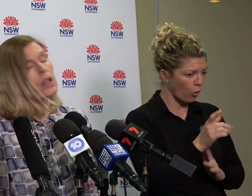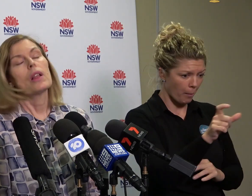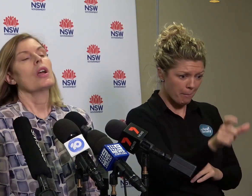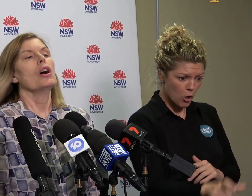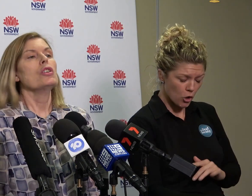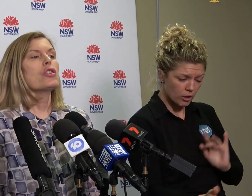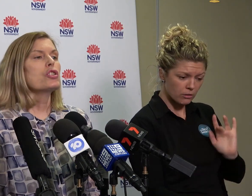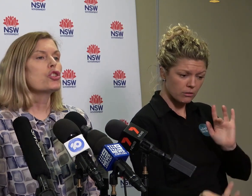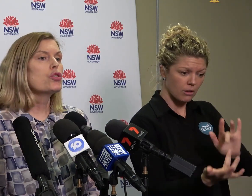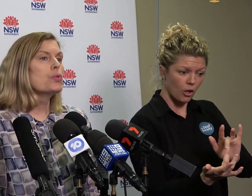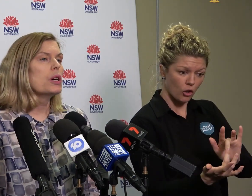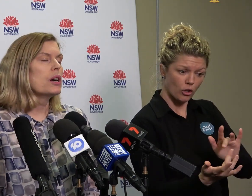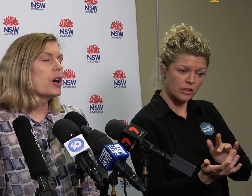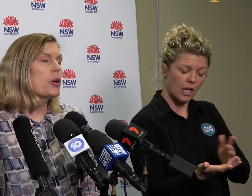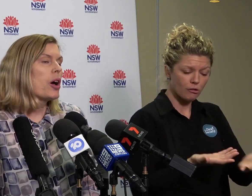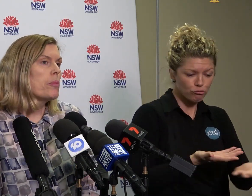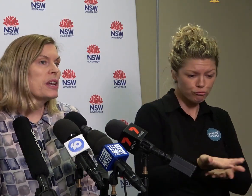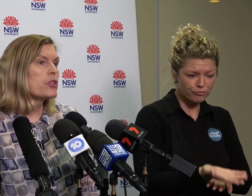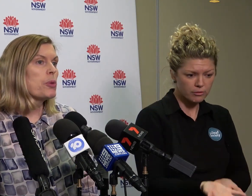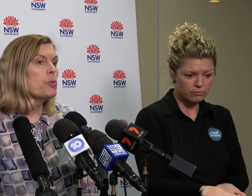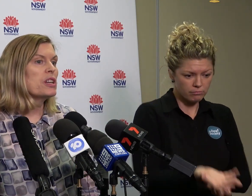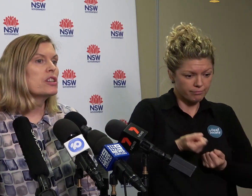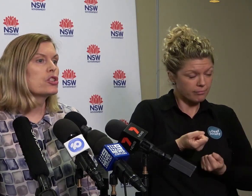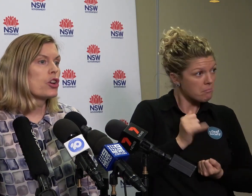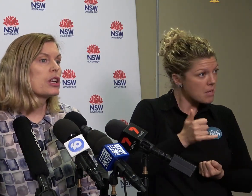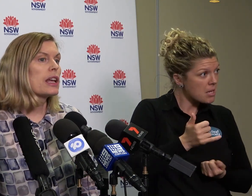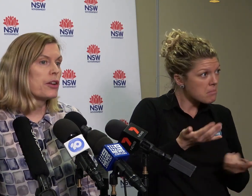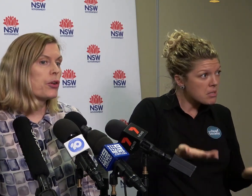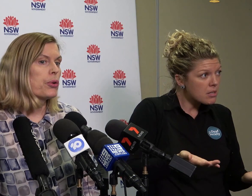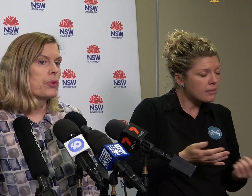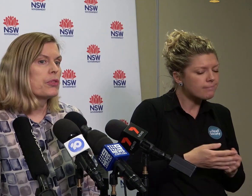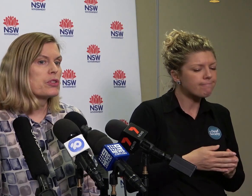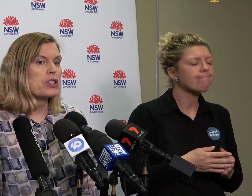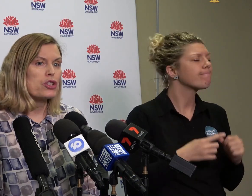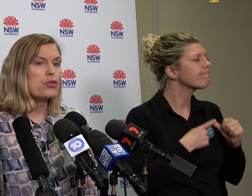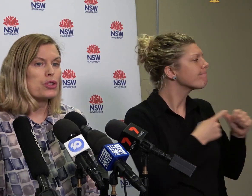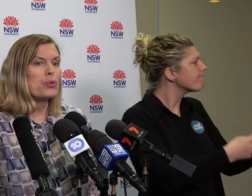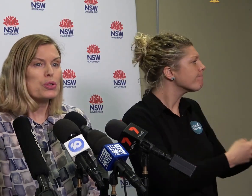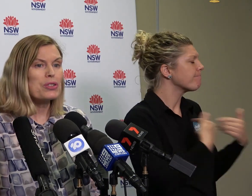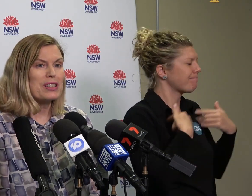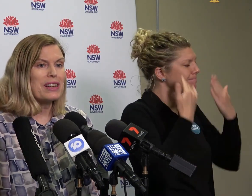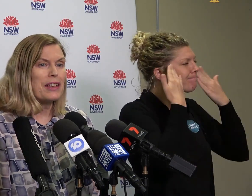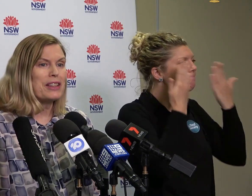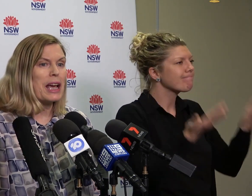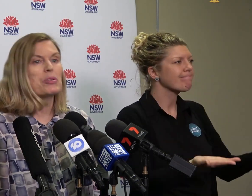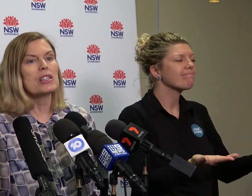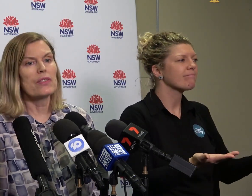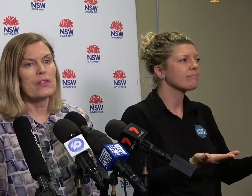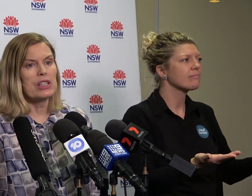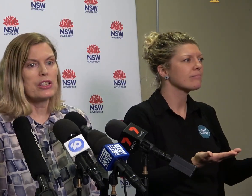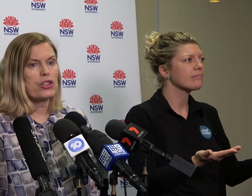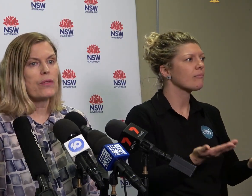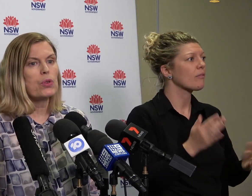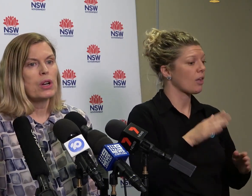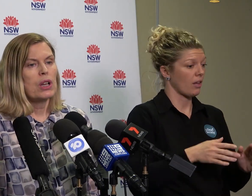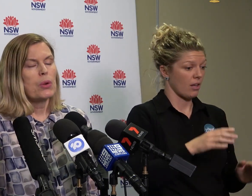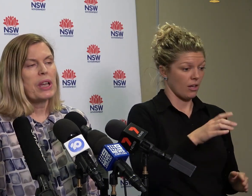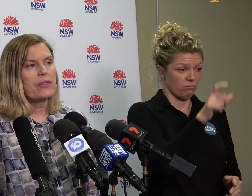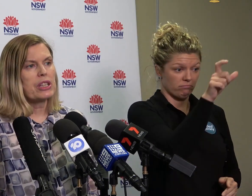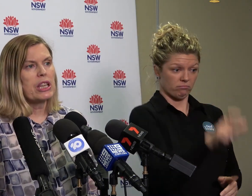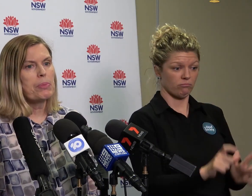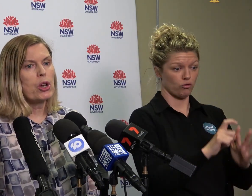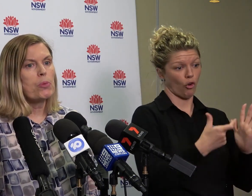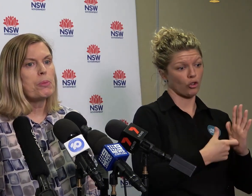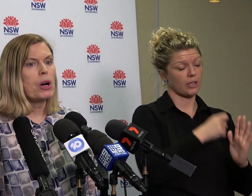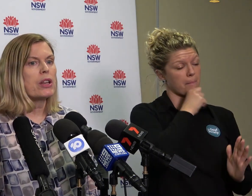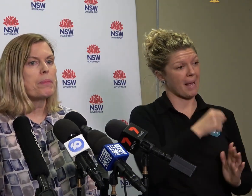and stuff? So the two, at the moment is totally unknown. So the two sources, in the absence of overseas travel, we